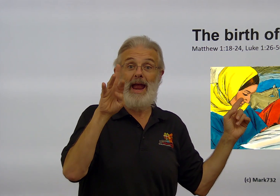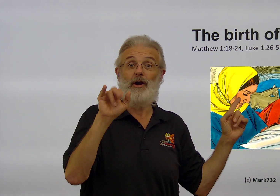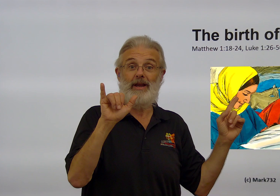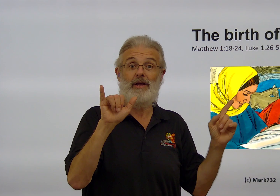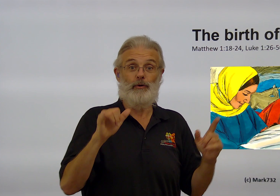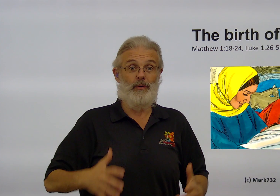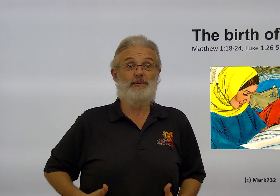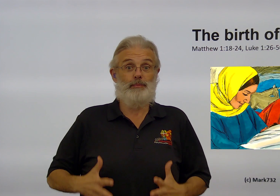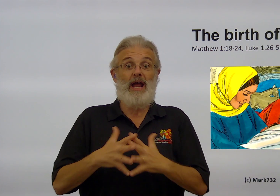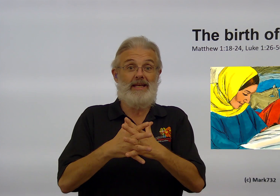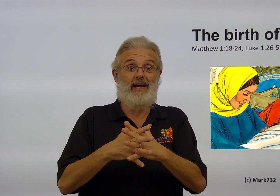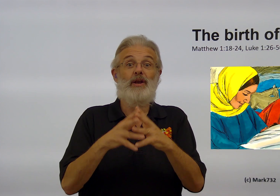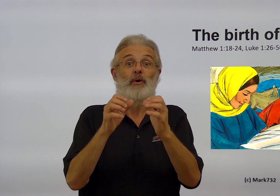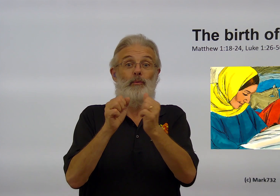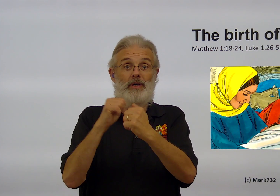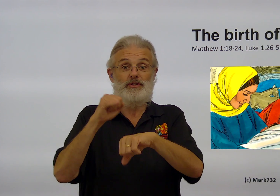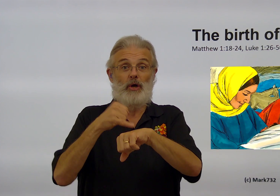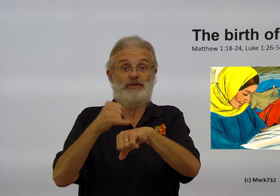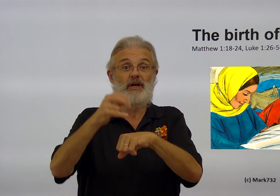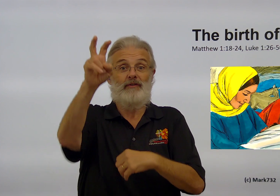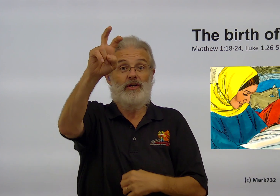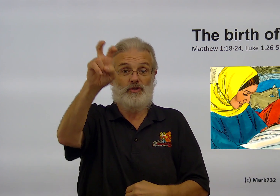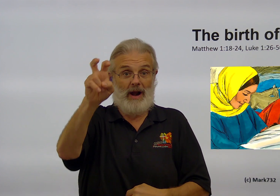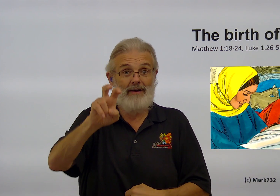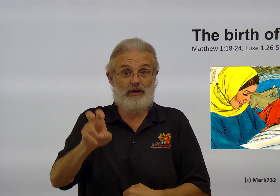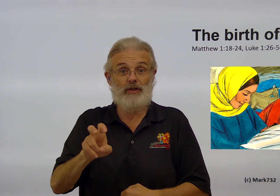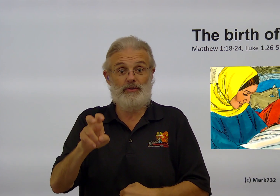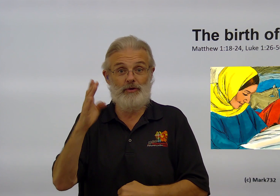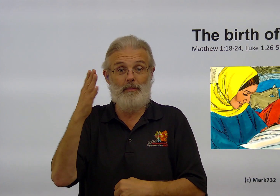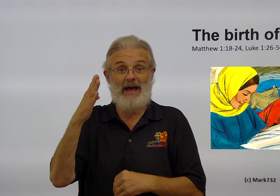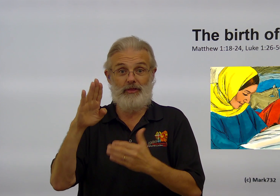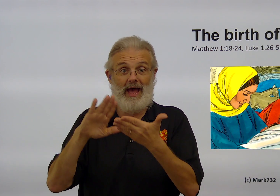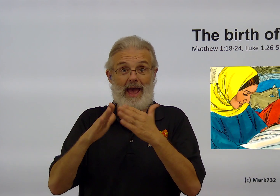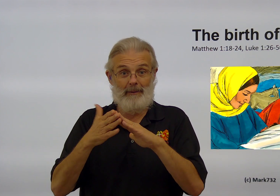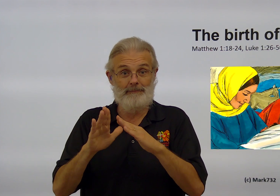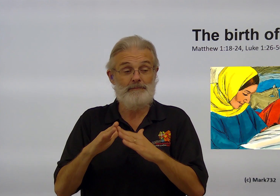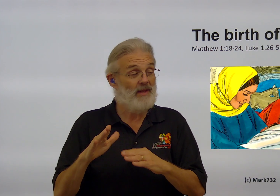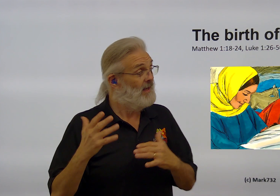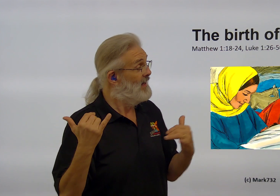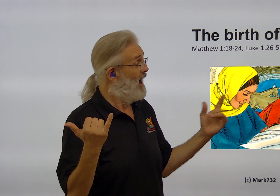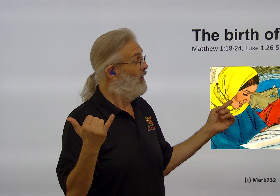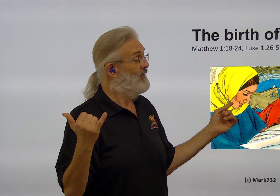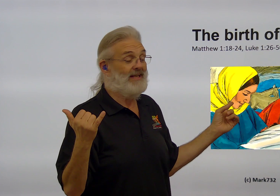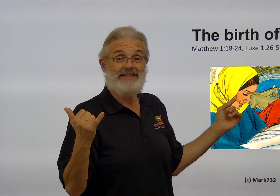Mary, who was pregnant with Joseph, traveled to Bethlehem. Now, this here,